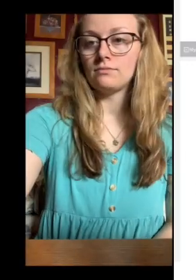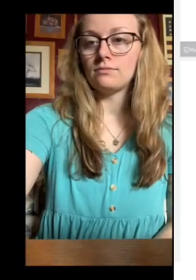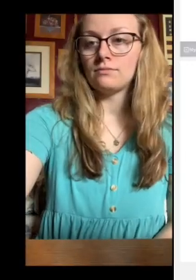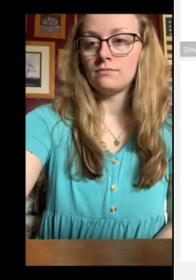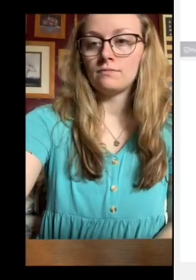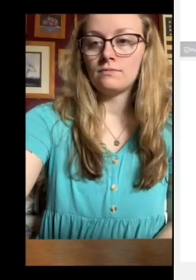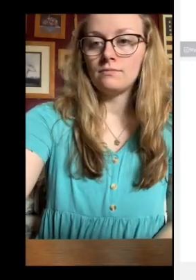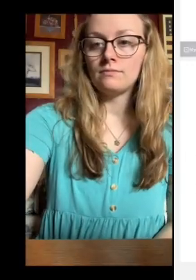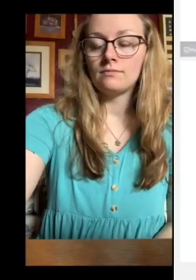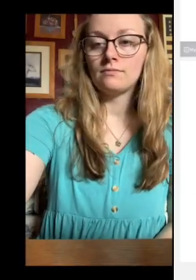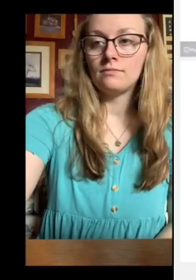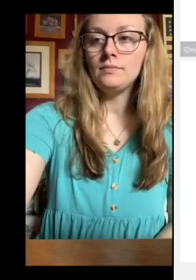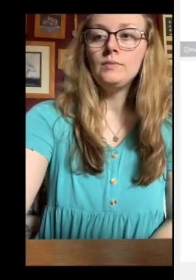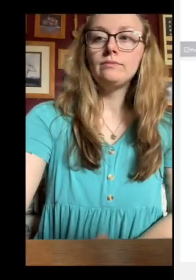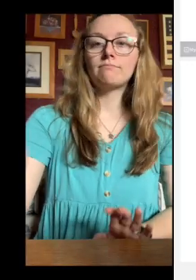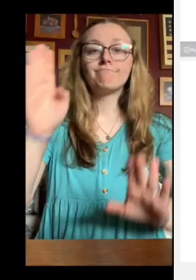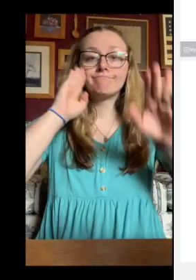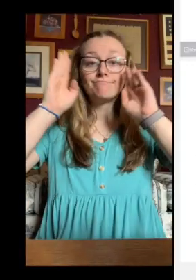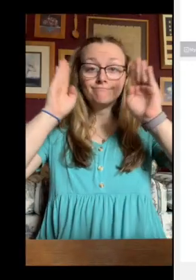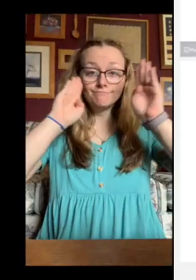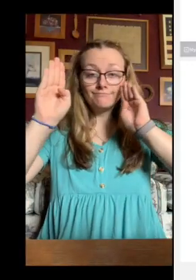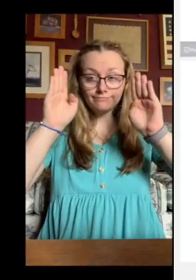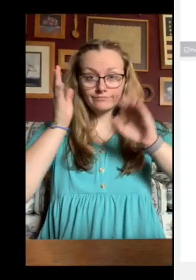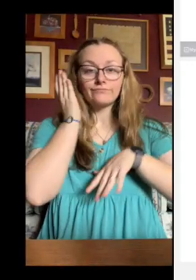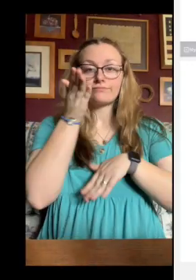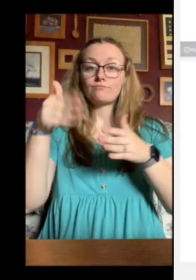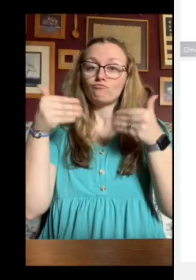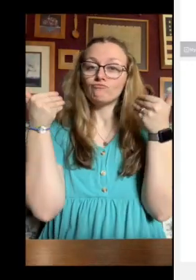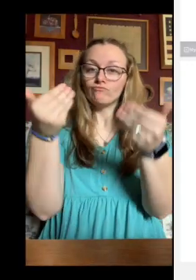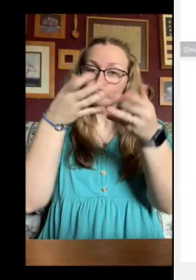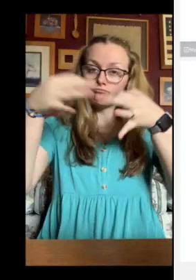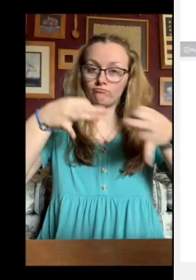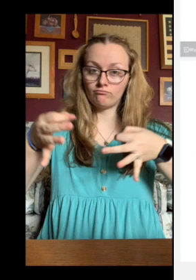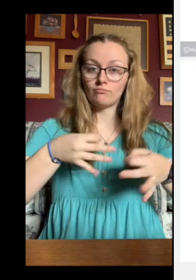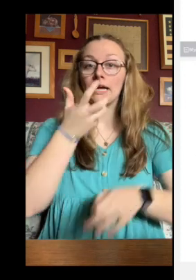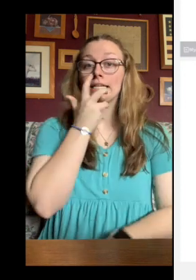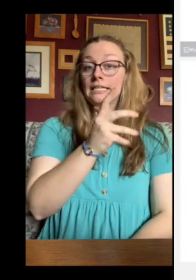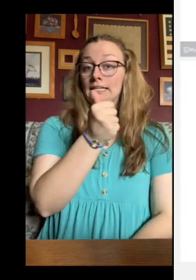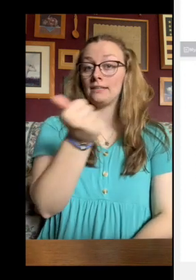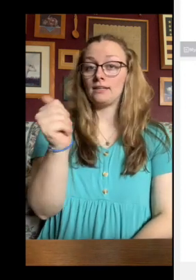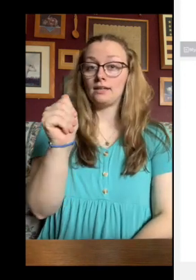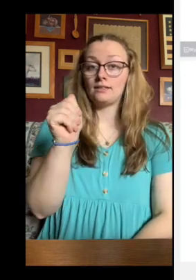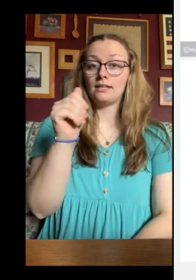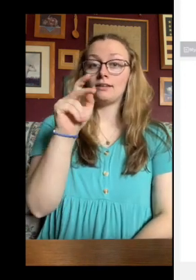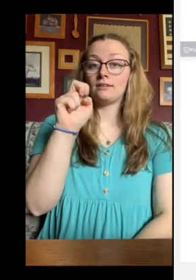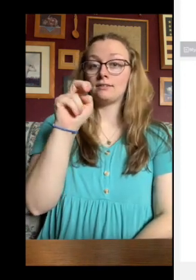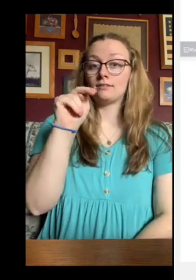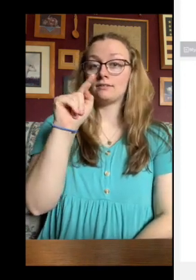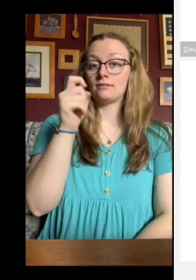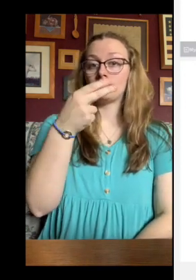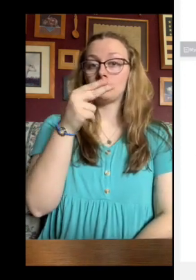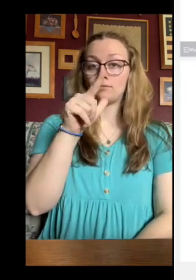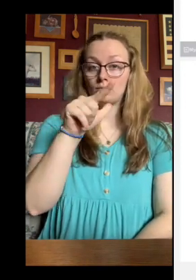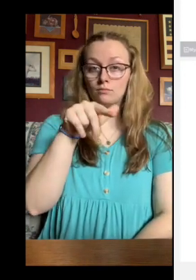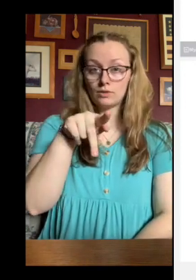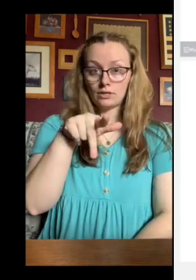Alright. Hey guys, I'm going to go ahead and explain heat and enthalpy for those of y'all who did not get to do this so far.